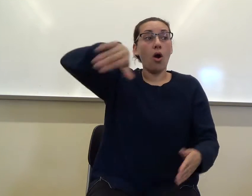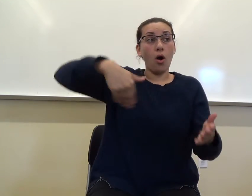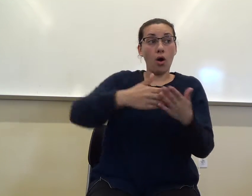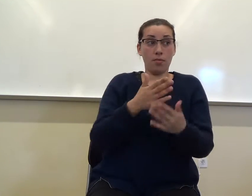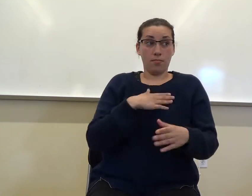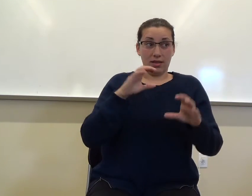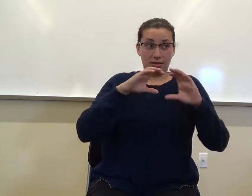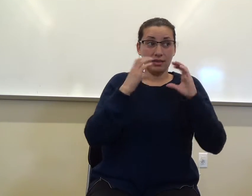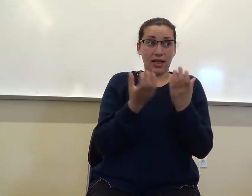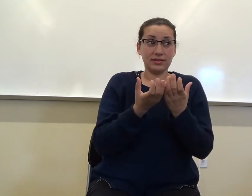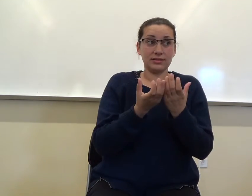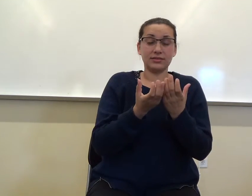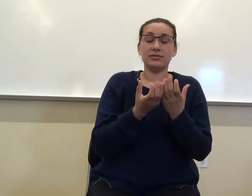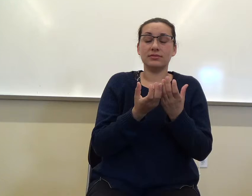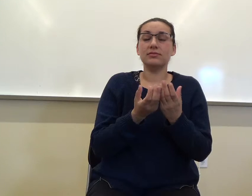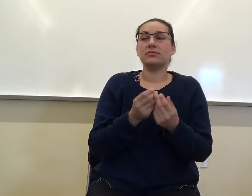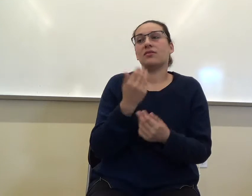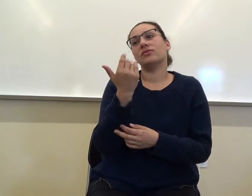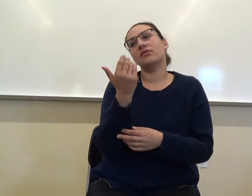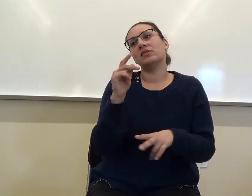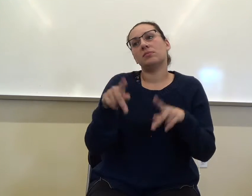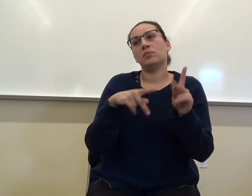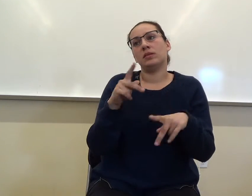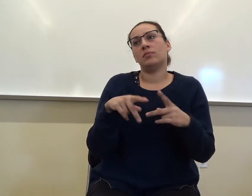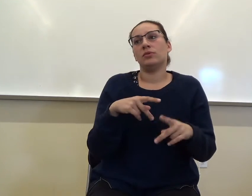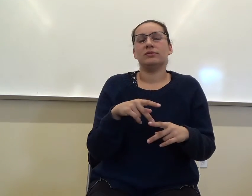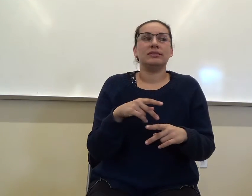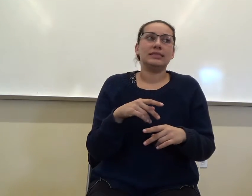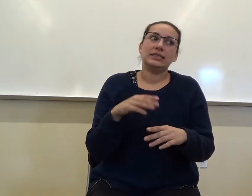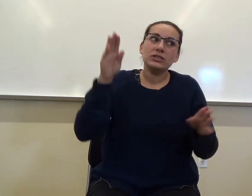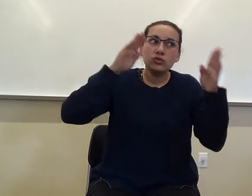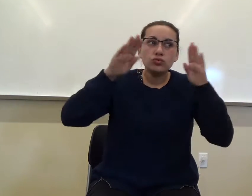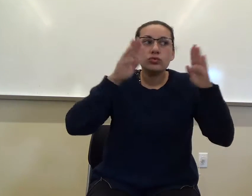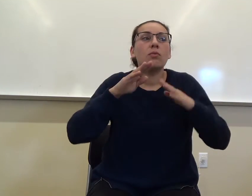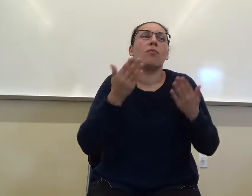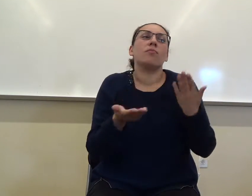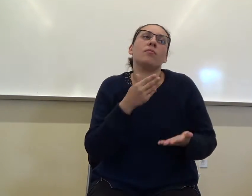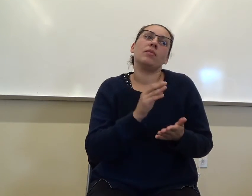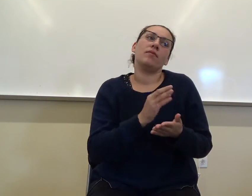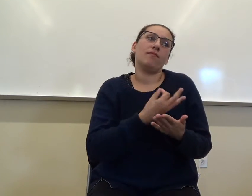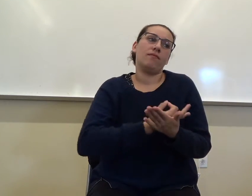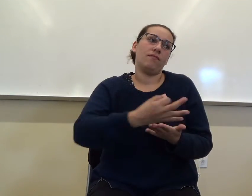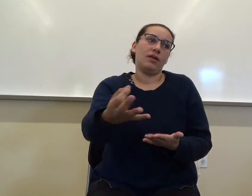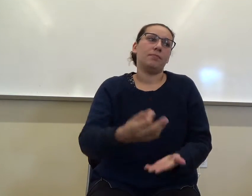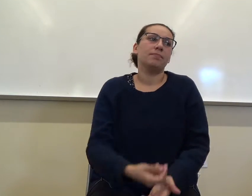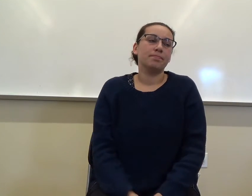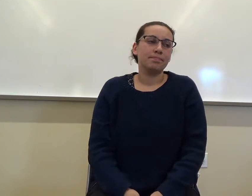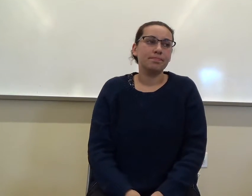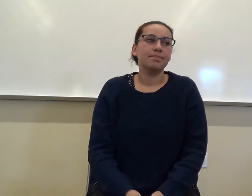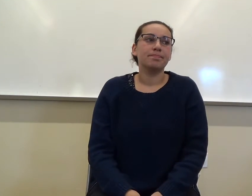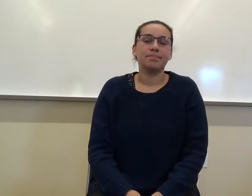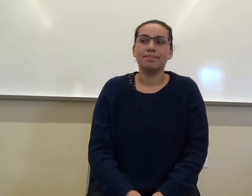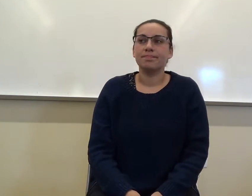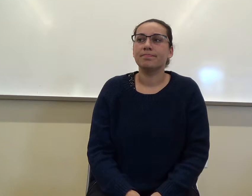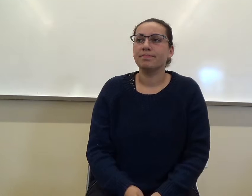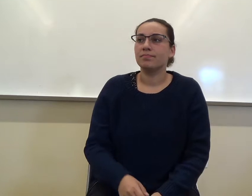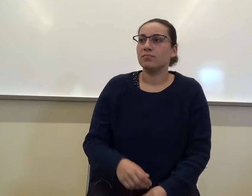the 301 and these 2 classes. So it wasn't 15 in here. But yeah, if you got one of these,